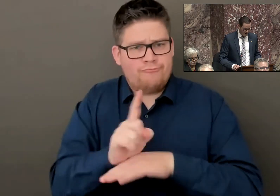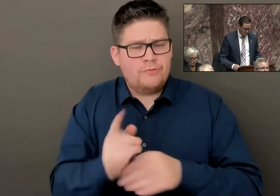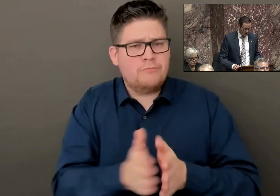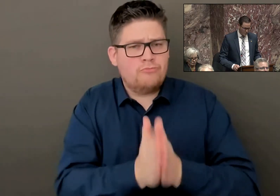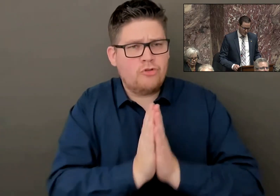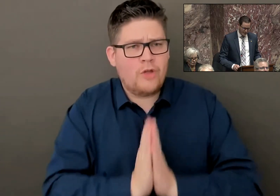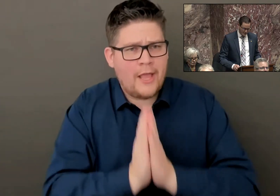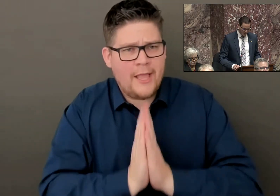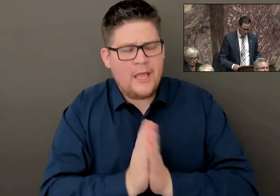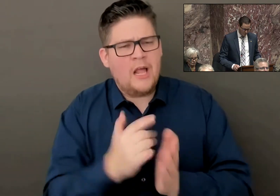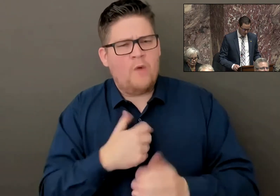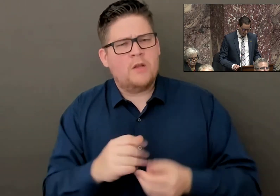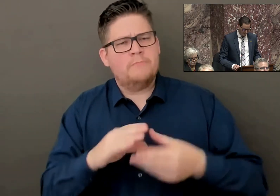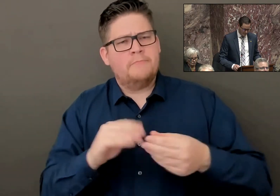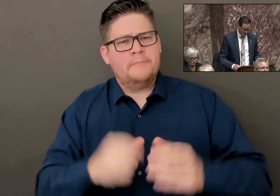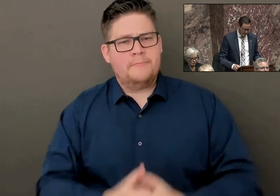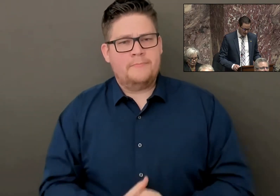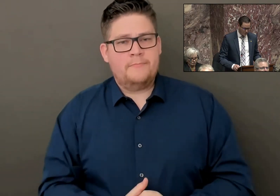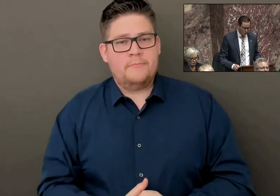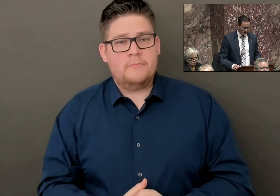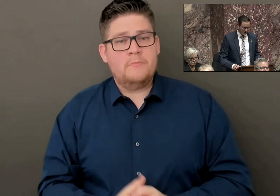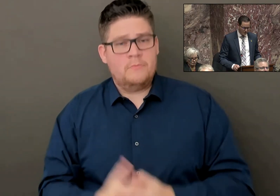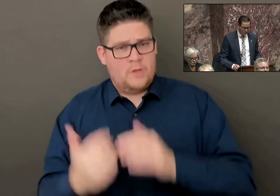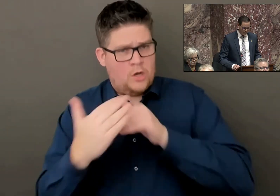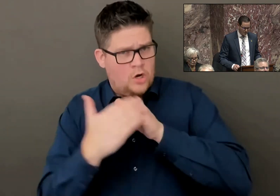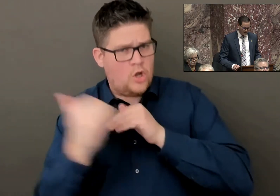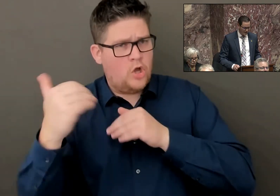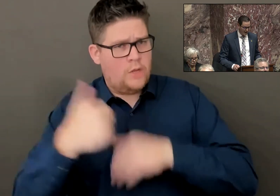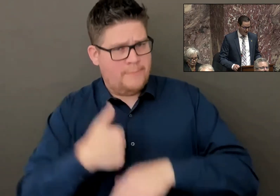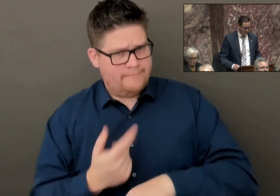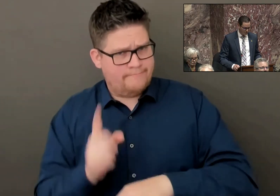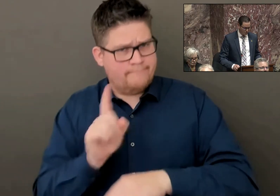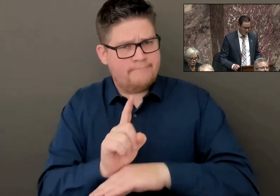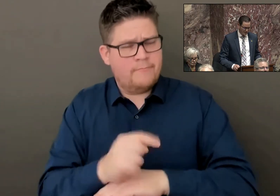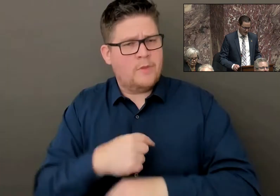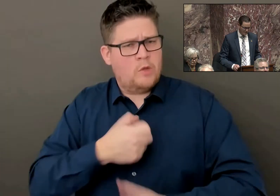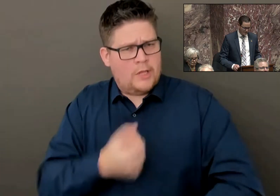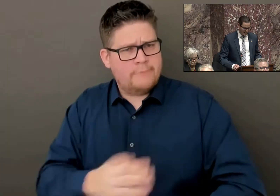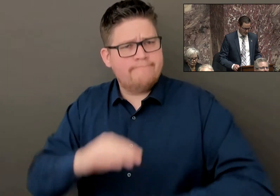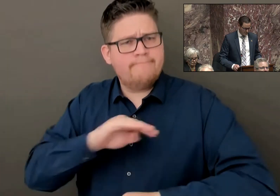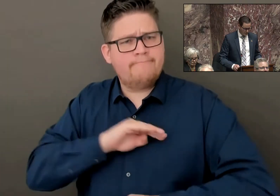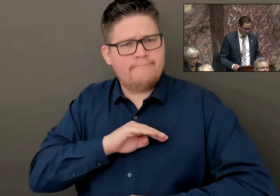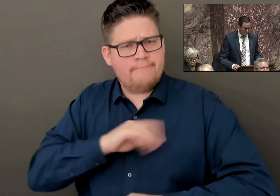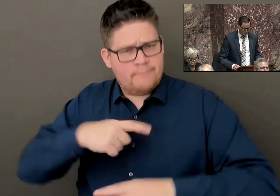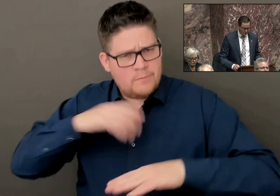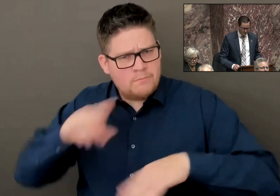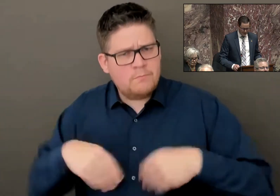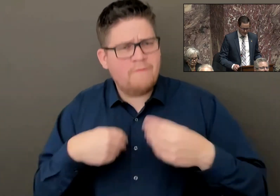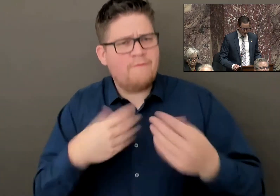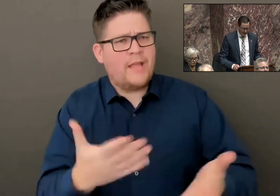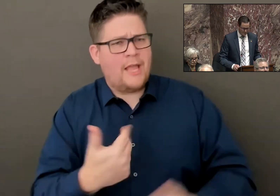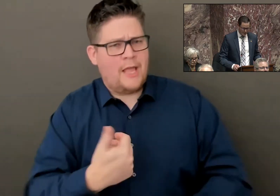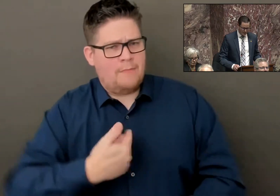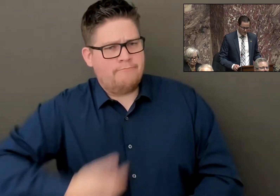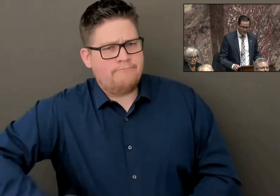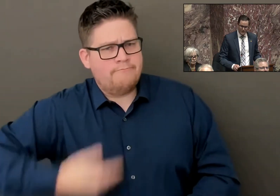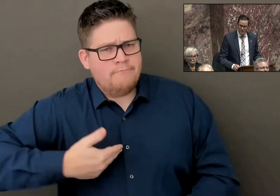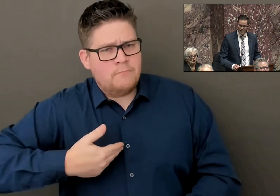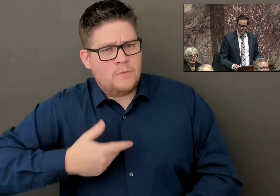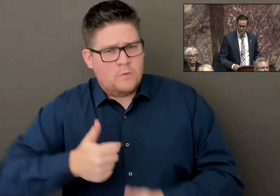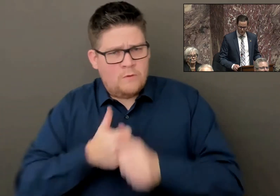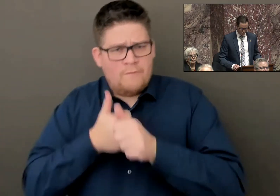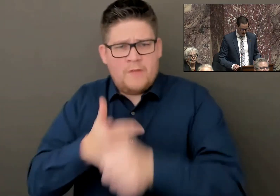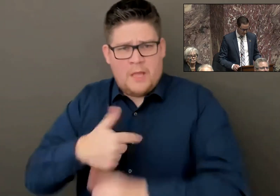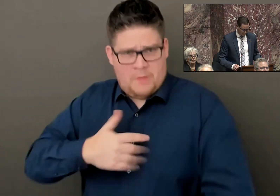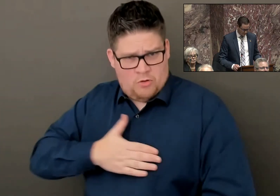my neighbor and protect his property. And if according to your will I have to lose my life, bless with your protecting hand my loving